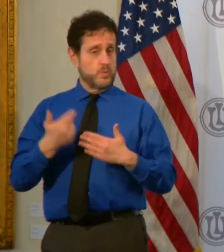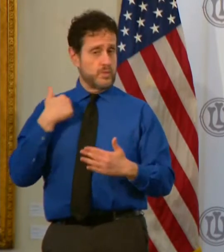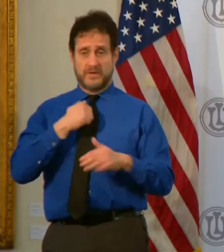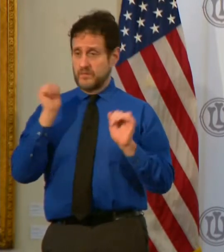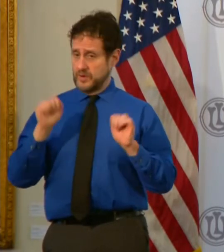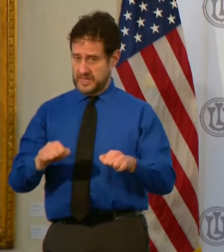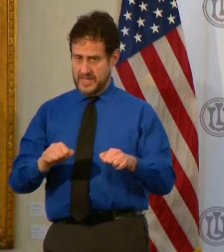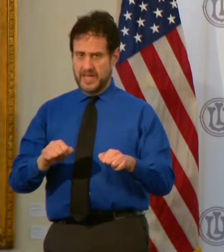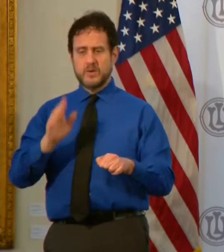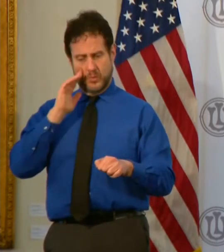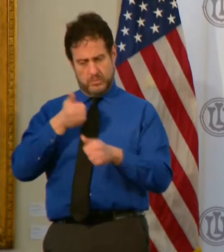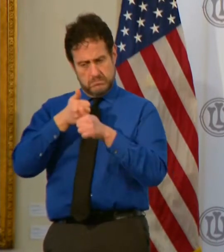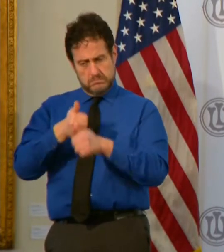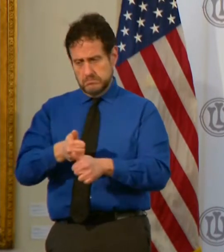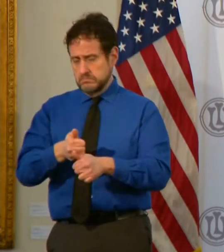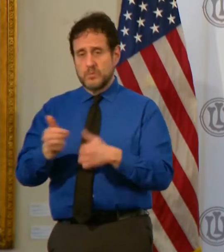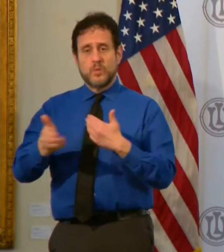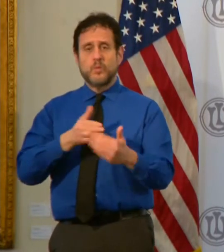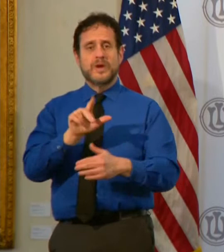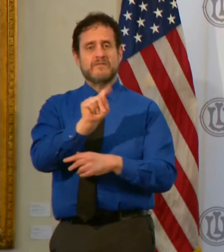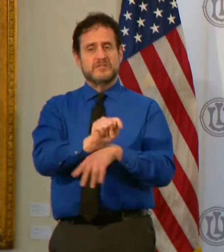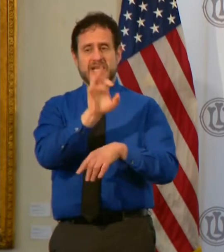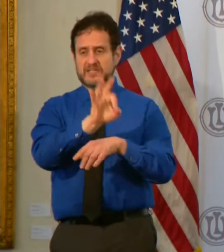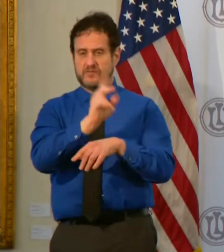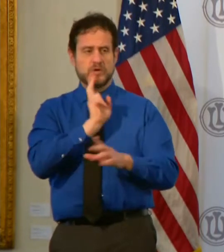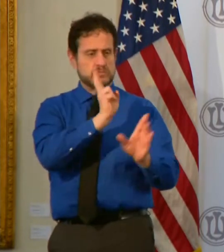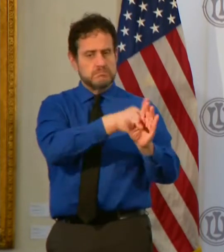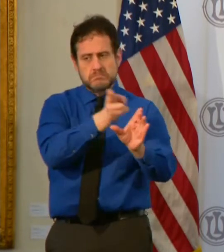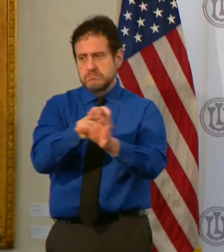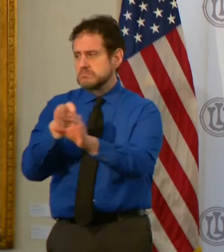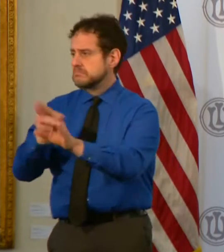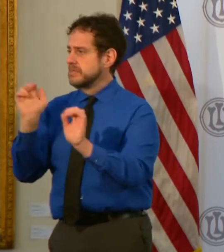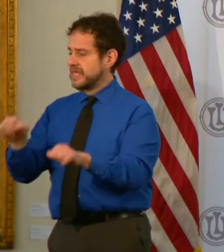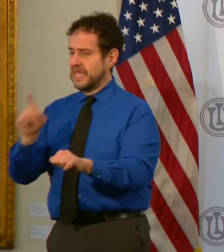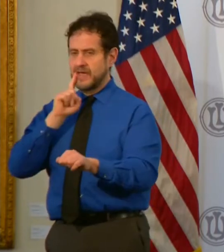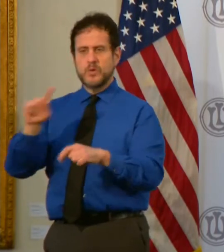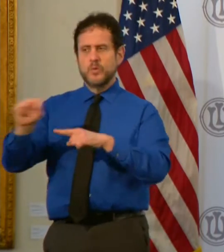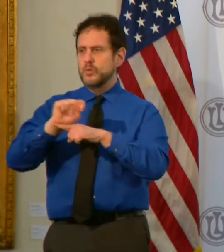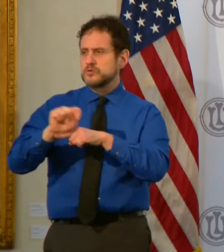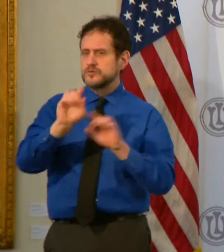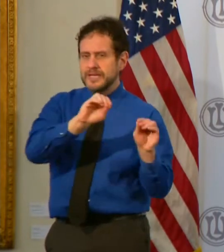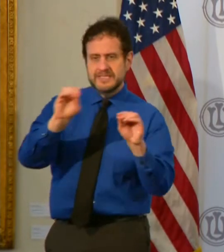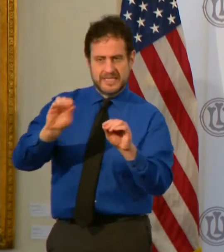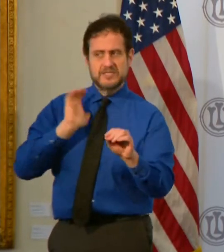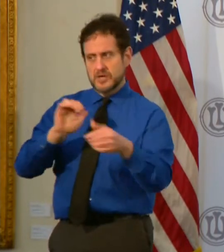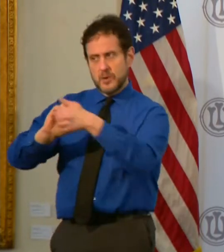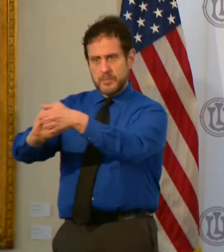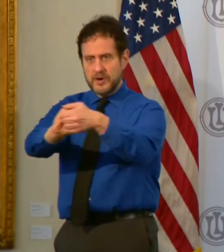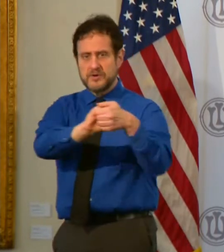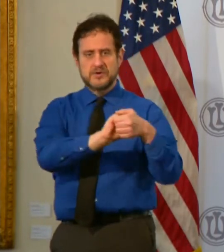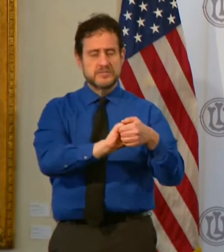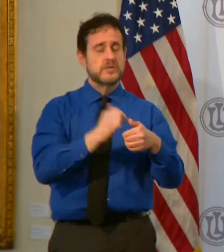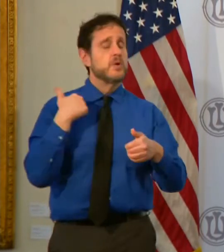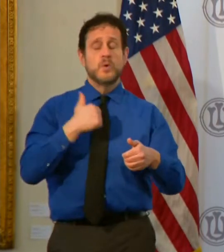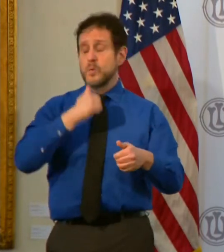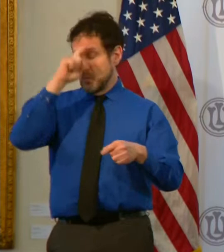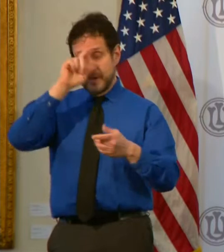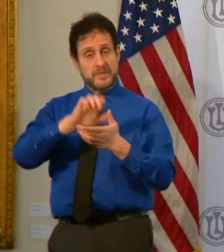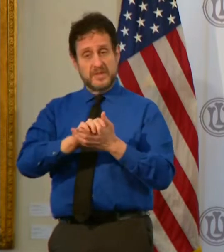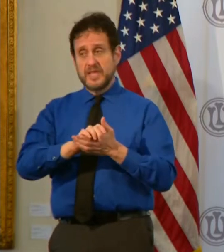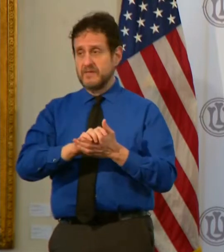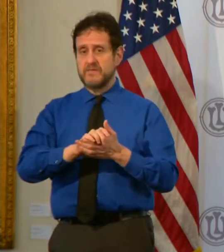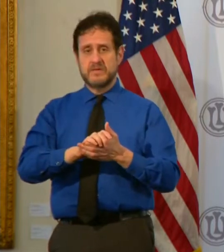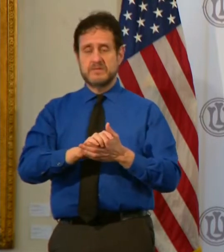with every task force we can be on. We'll train every partner that we have because we believe it is a